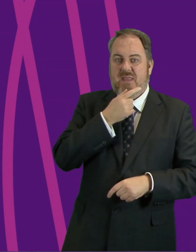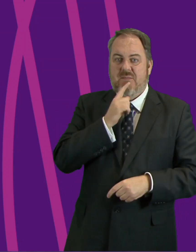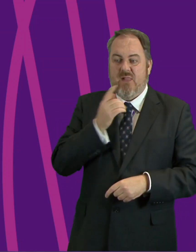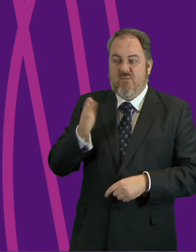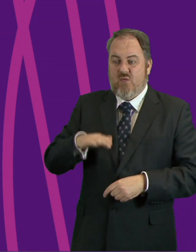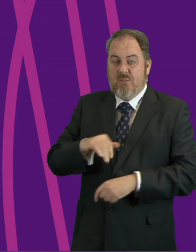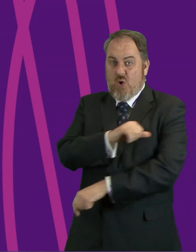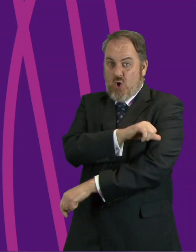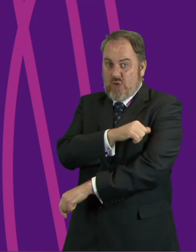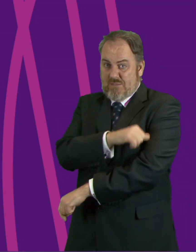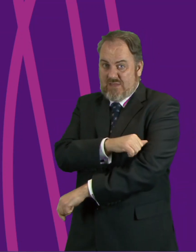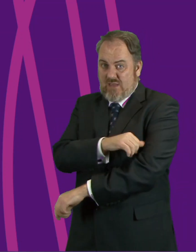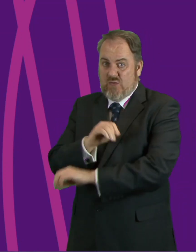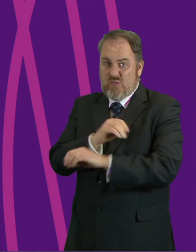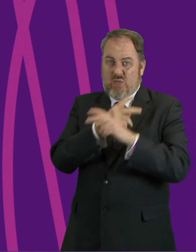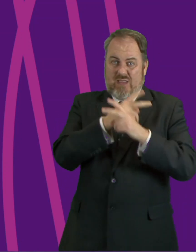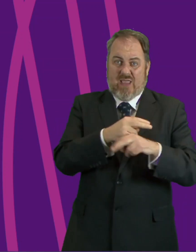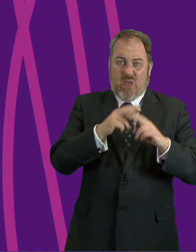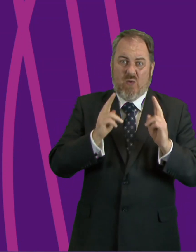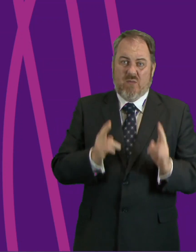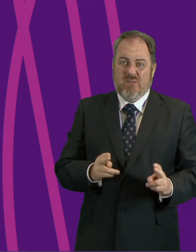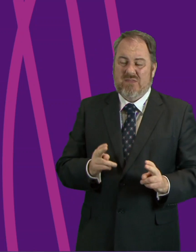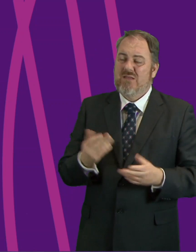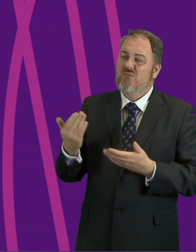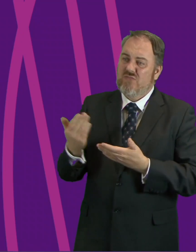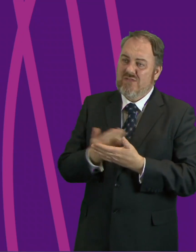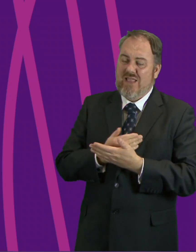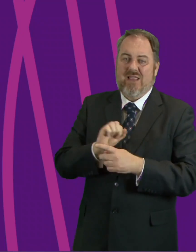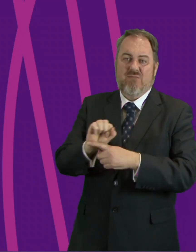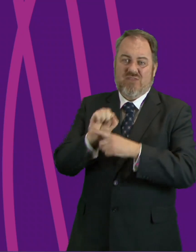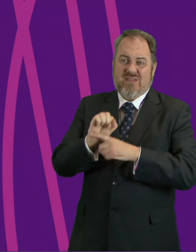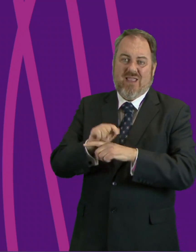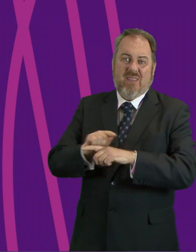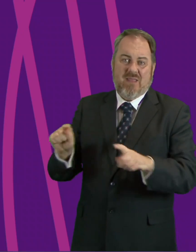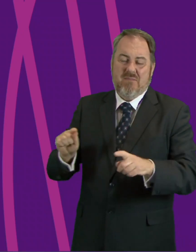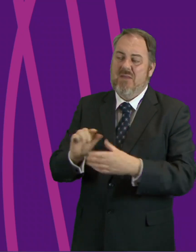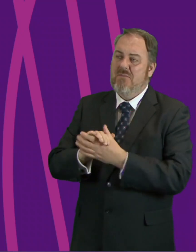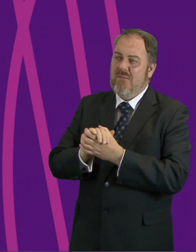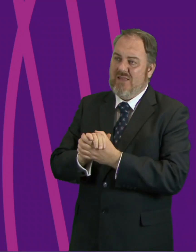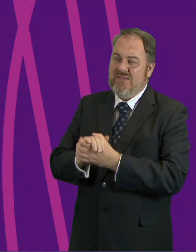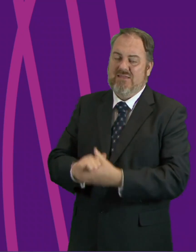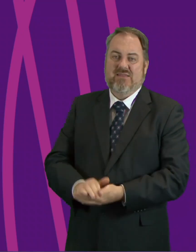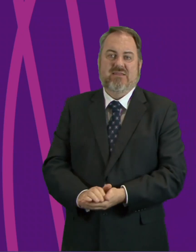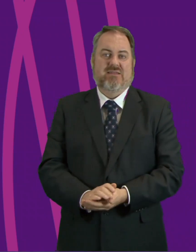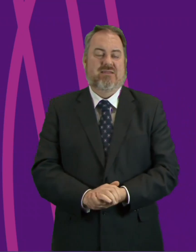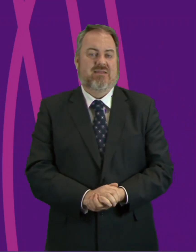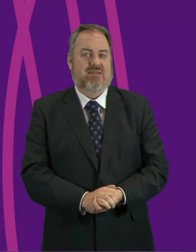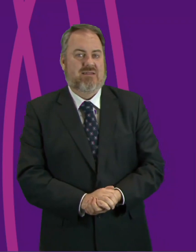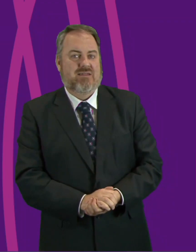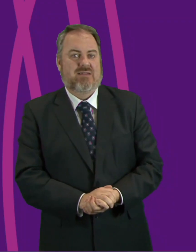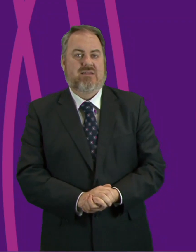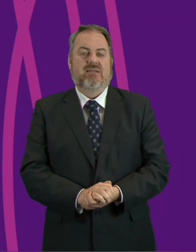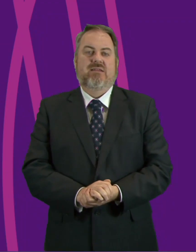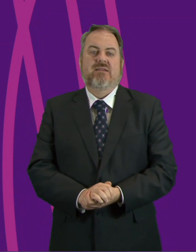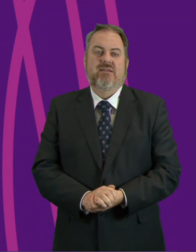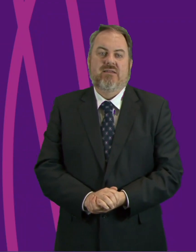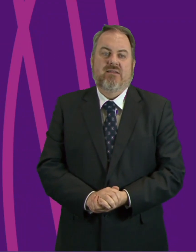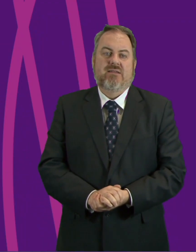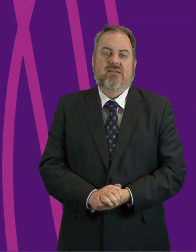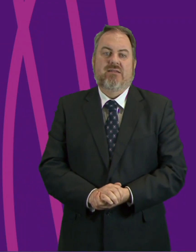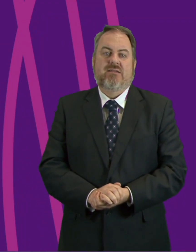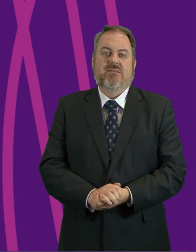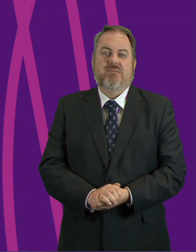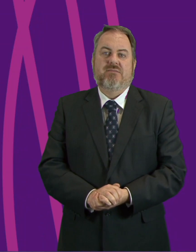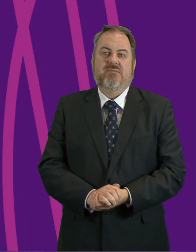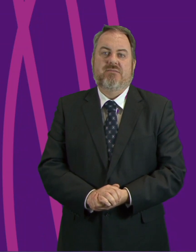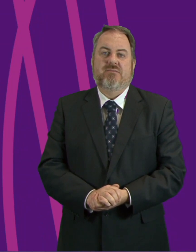of residents and the great people who look after them. First Minister. I'm going to come on to the specifics of what